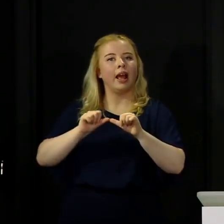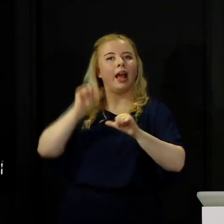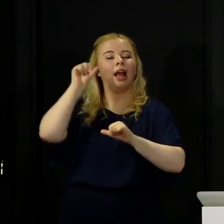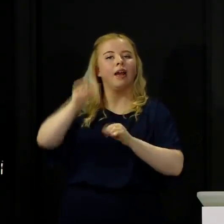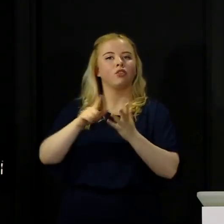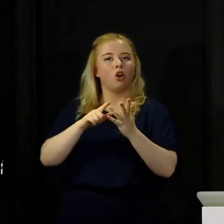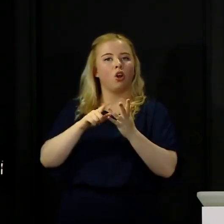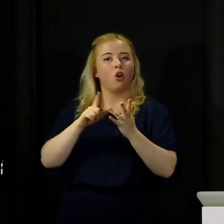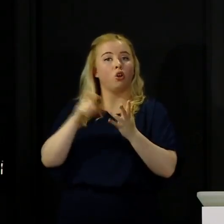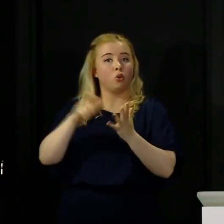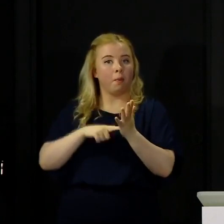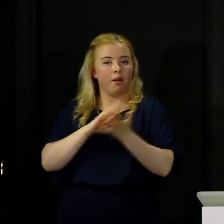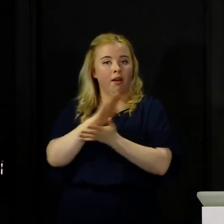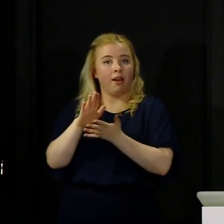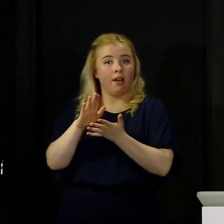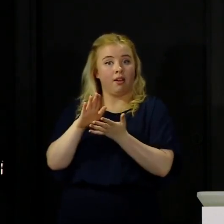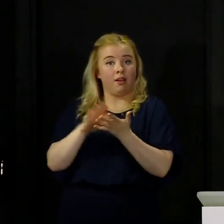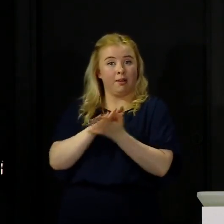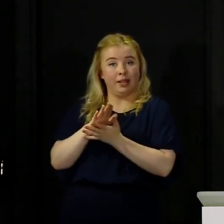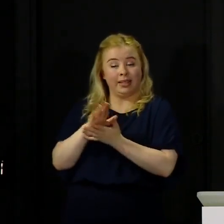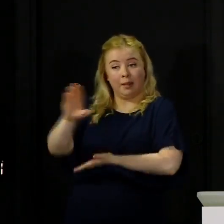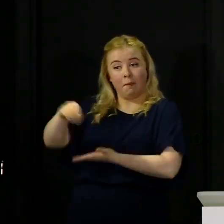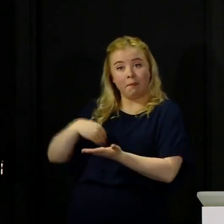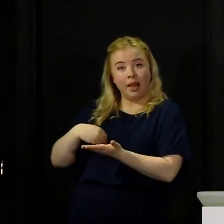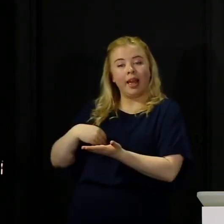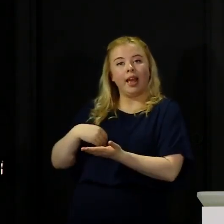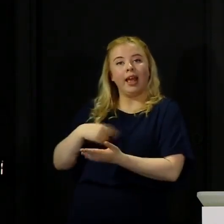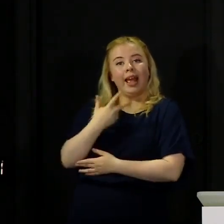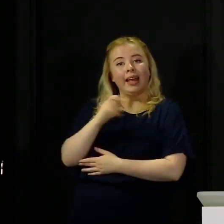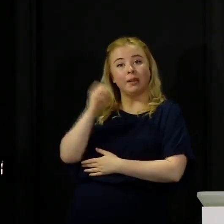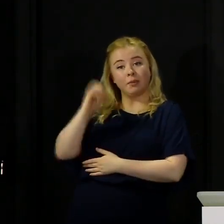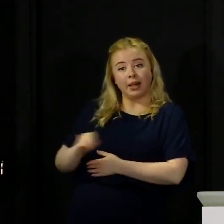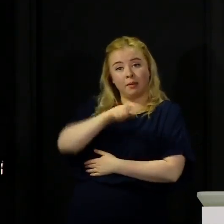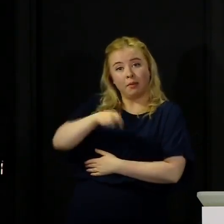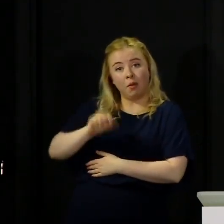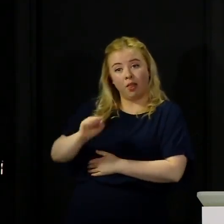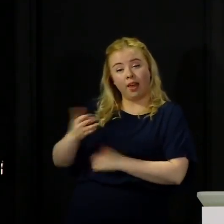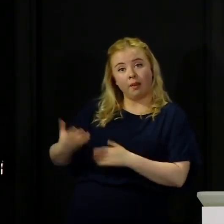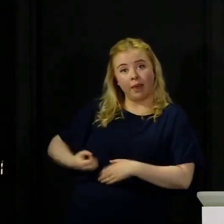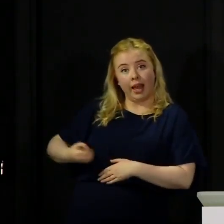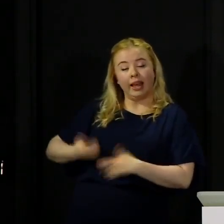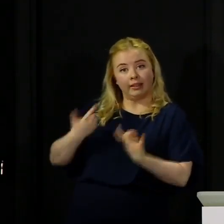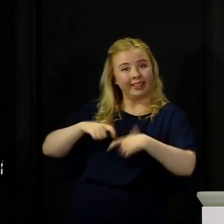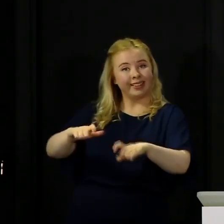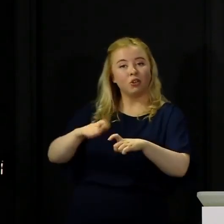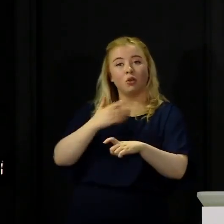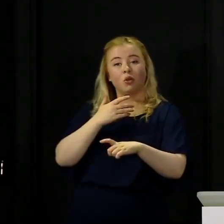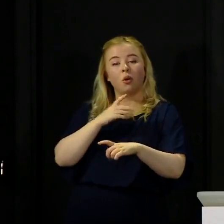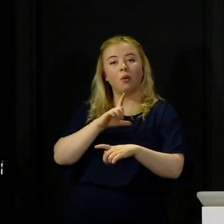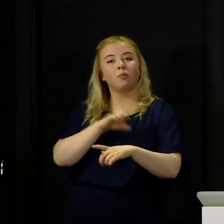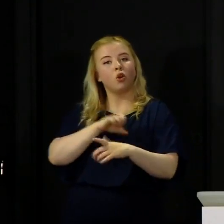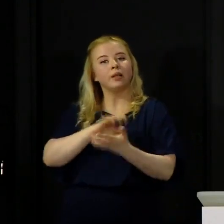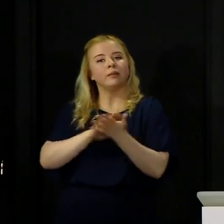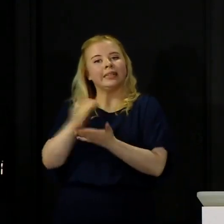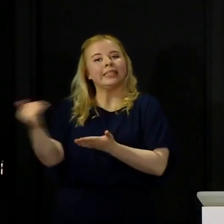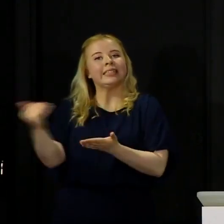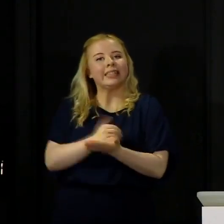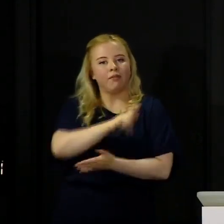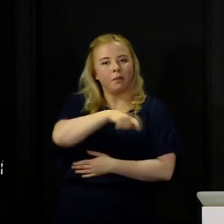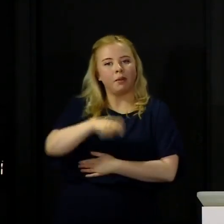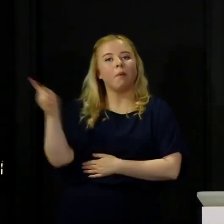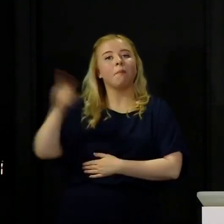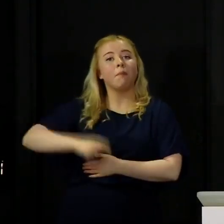job retention scheme, so that we're not either forcing businesses back before it is safe or forcing